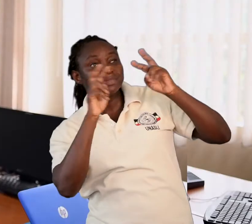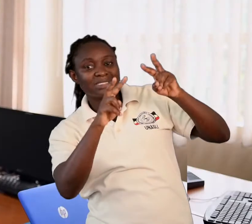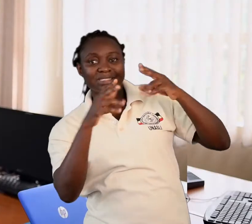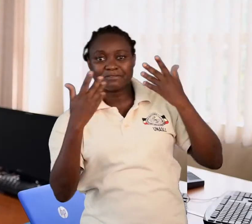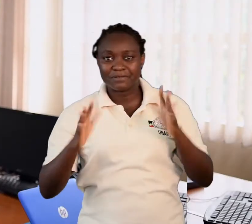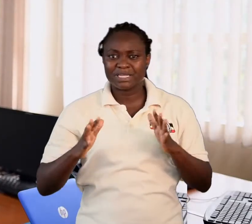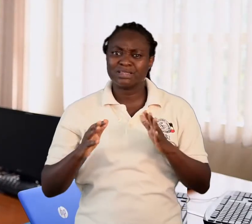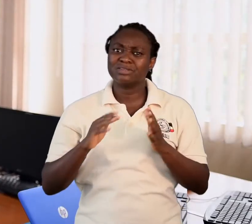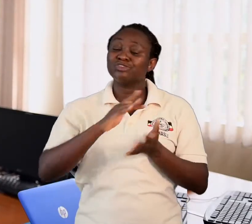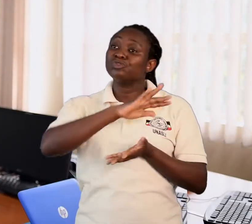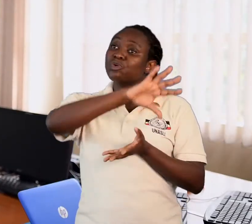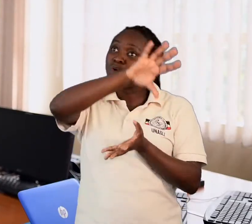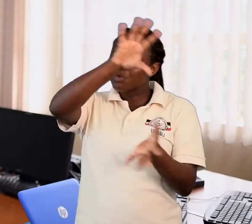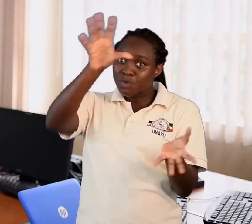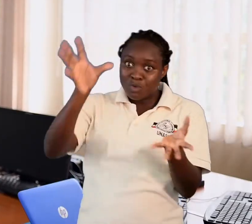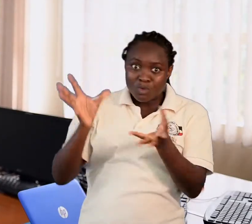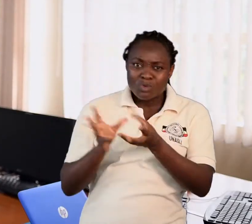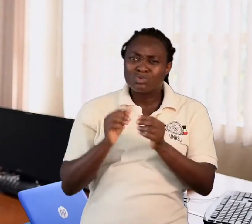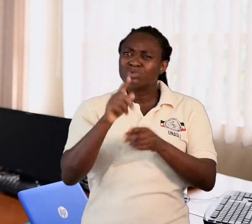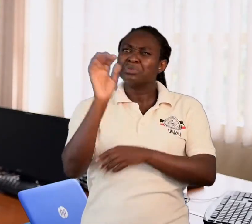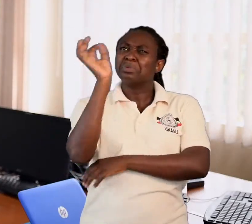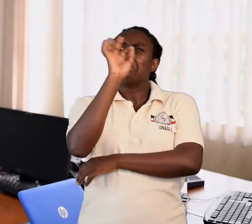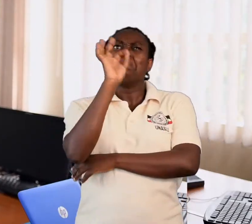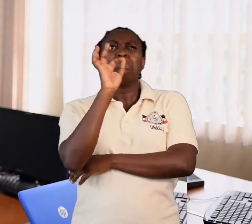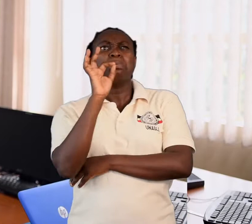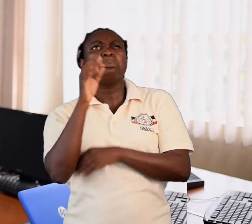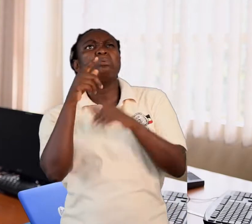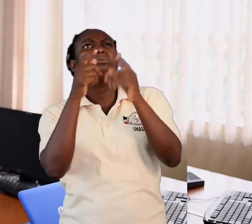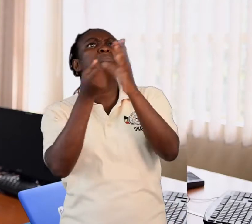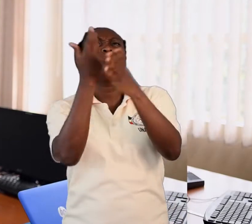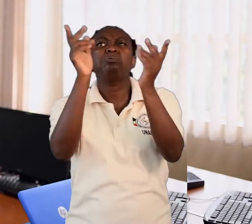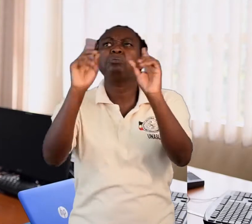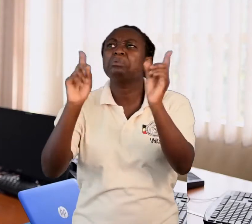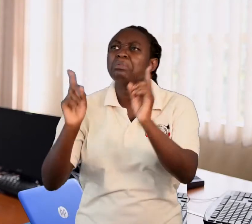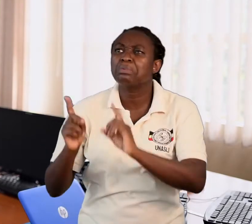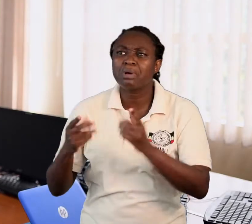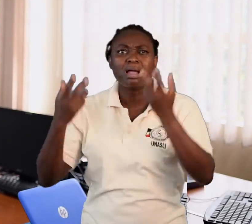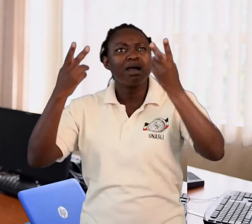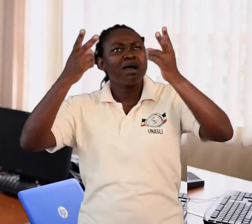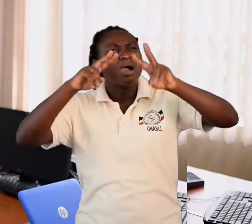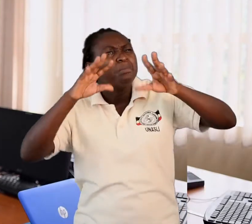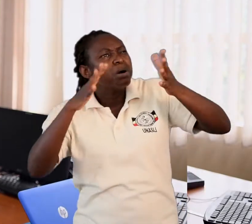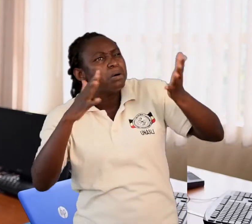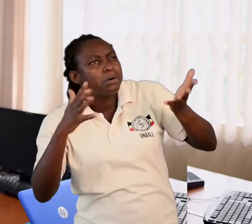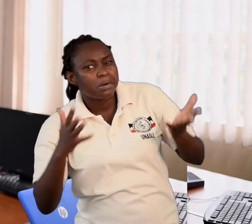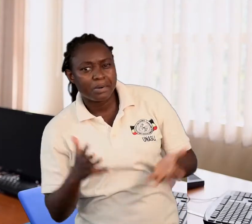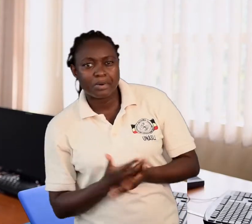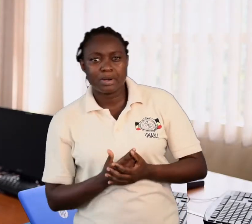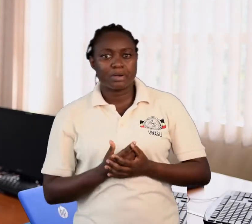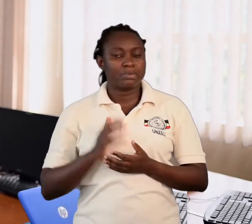These are some of the things that we wonder where they come from.